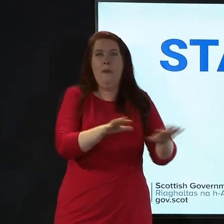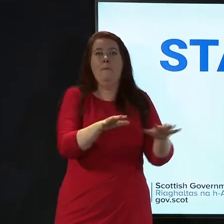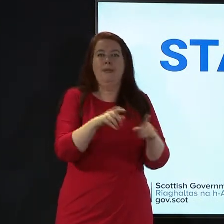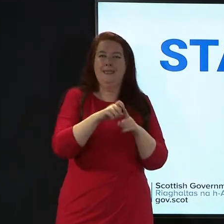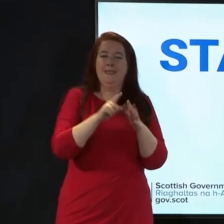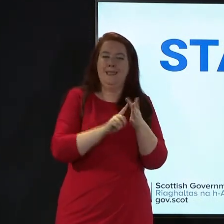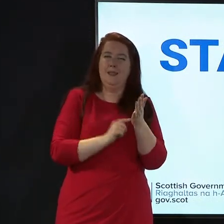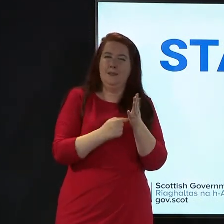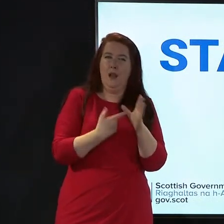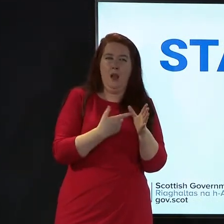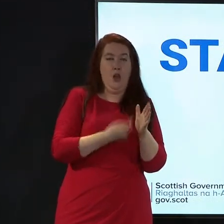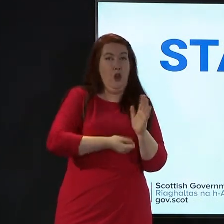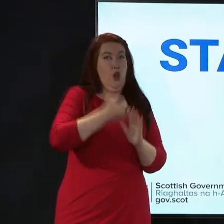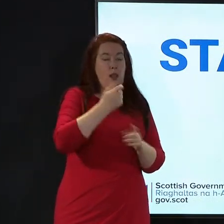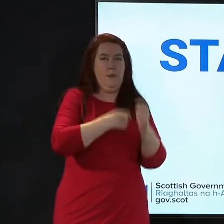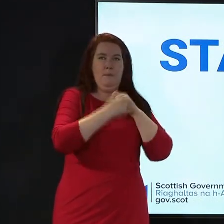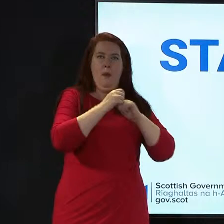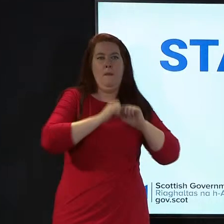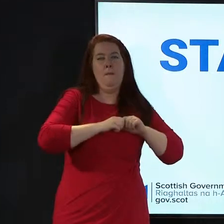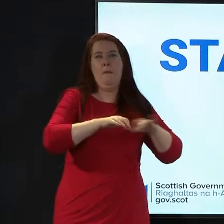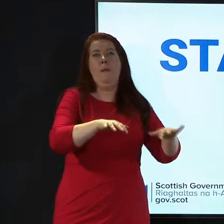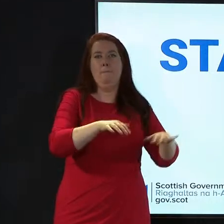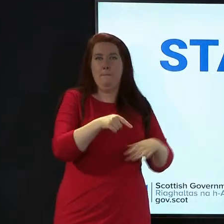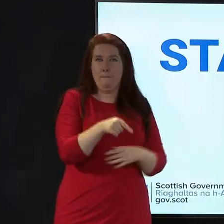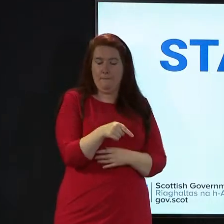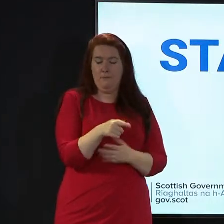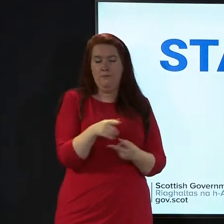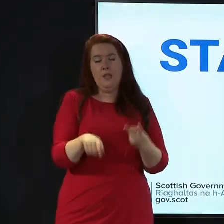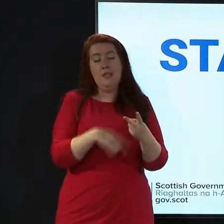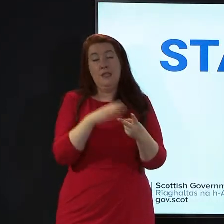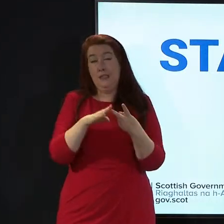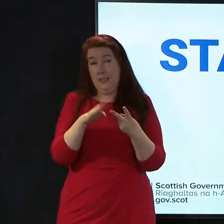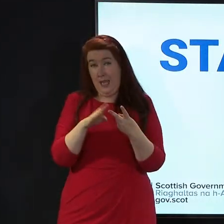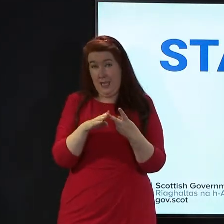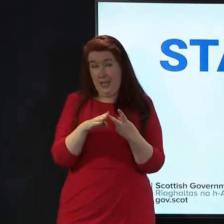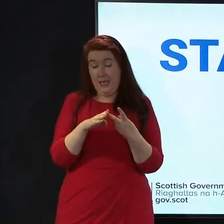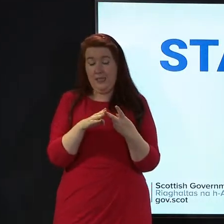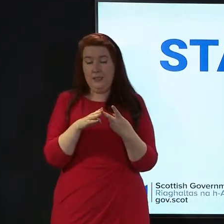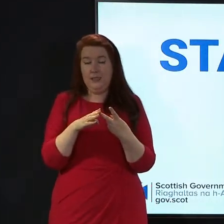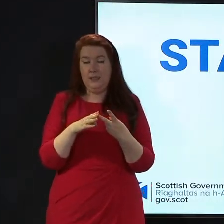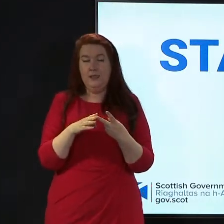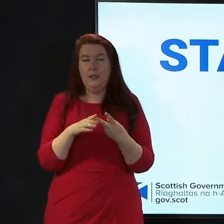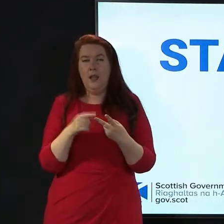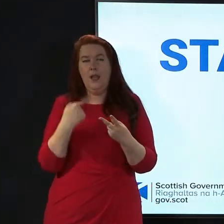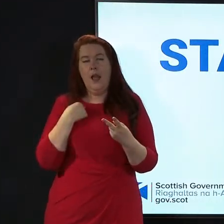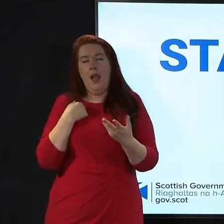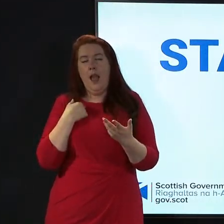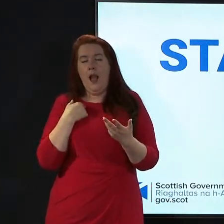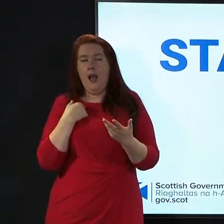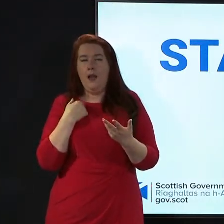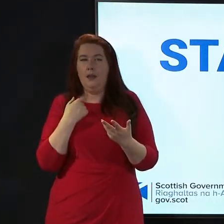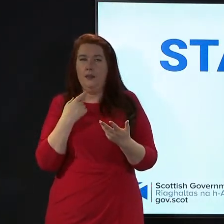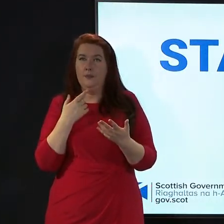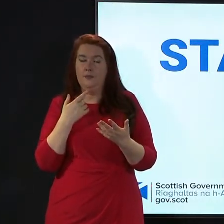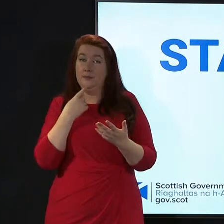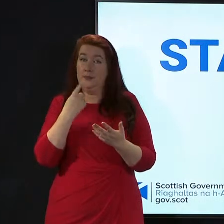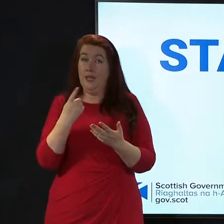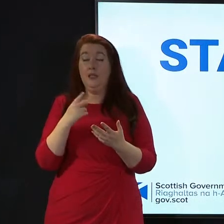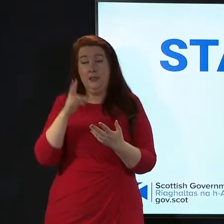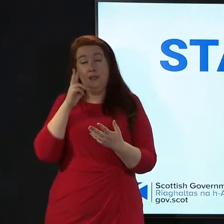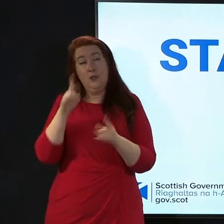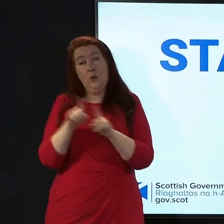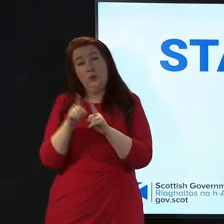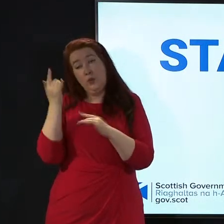that early phase. The second point, and you can see what I'm about to see here reflected in the ONS weekly